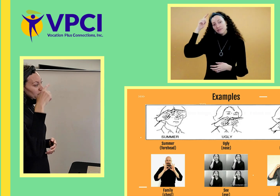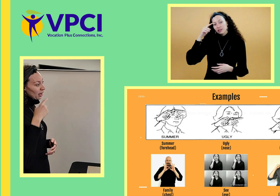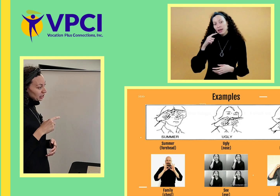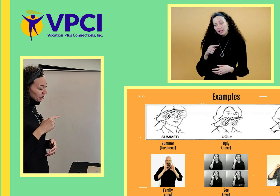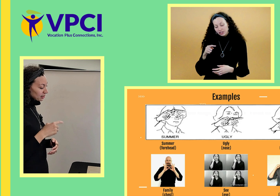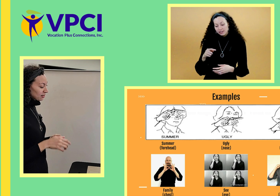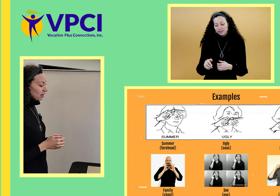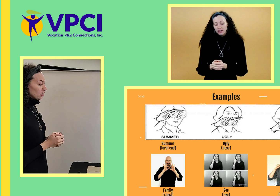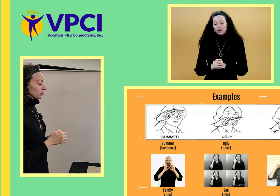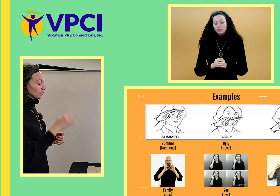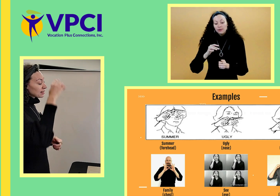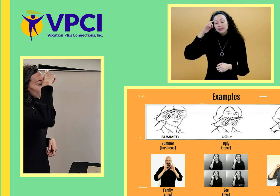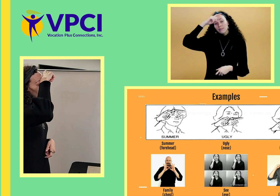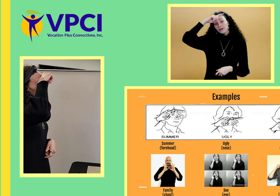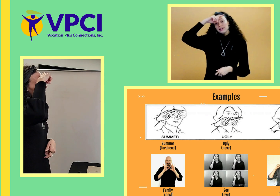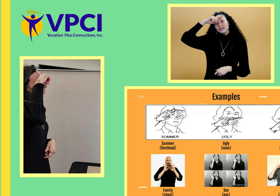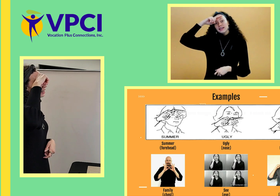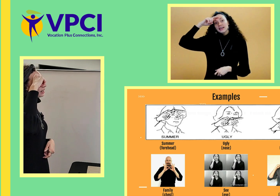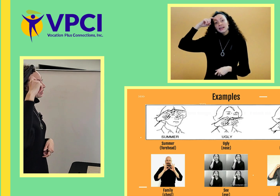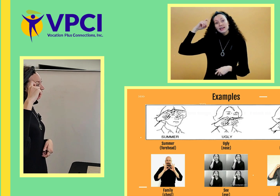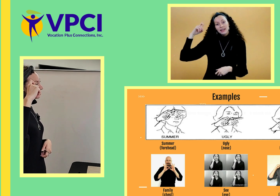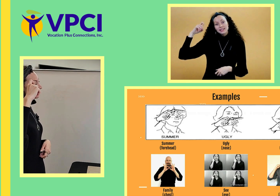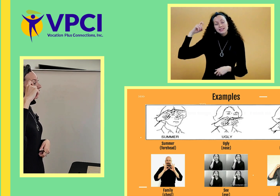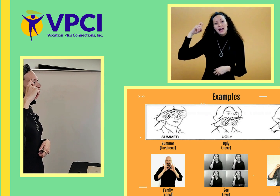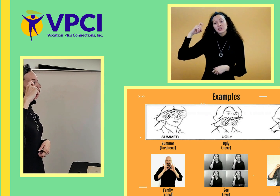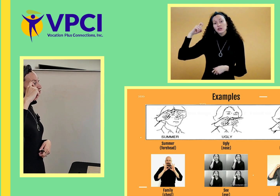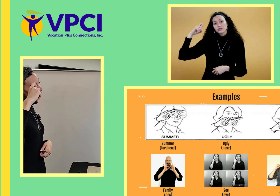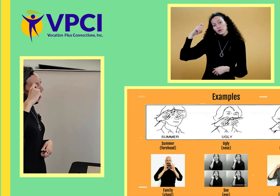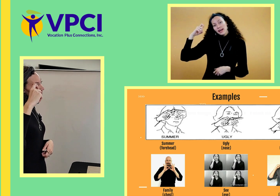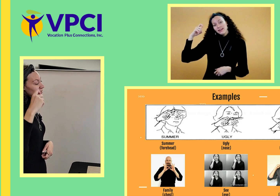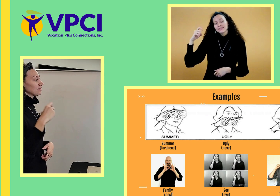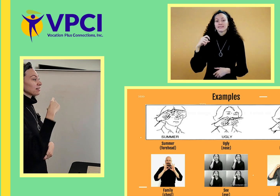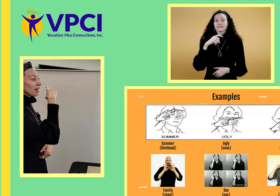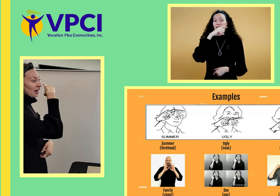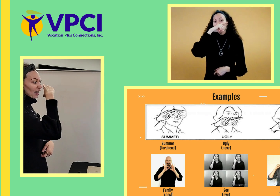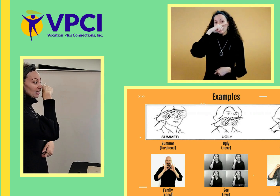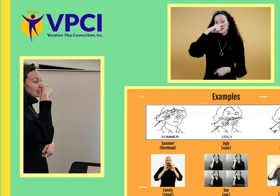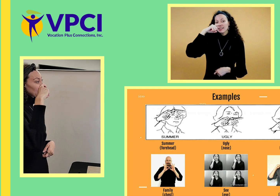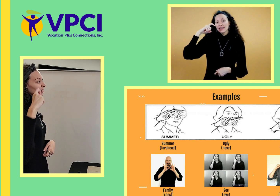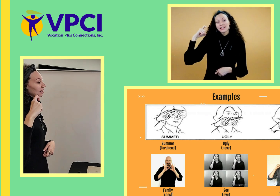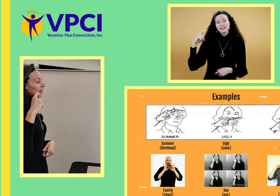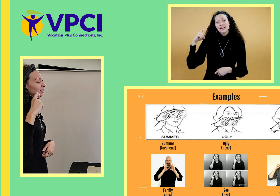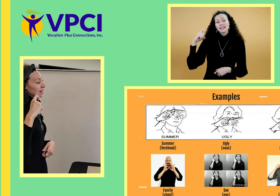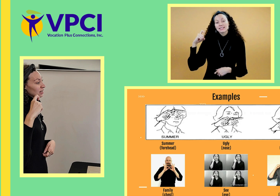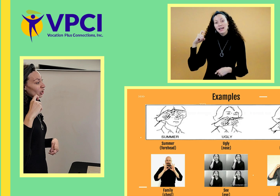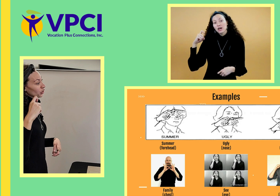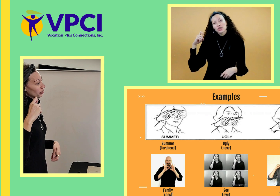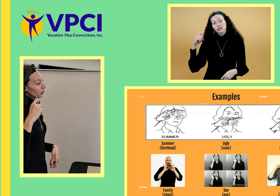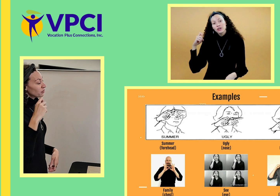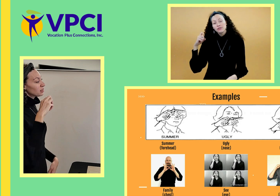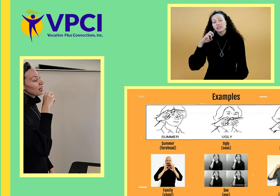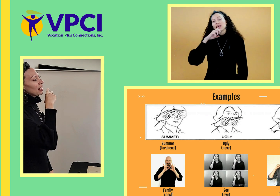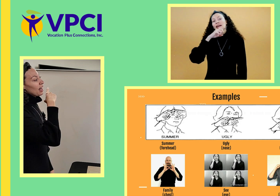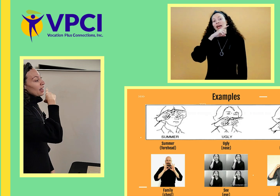but different locations. So summer is signed on your forehead, ugly is signed on